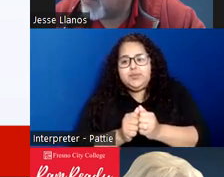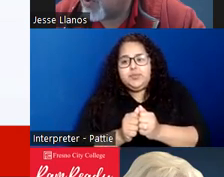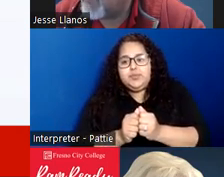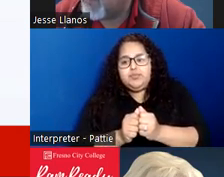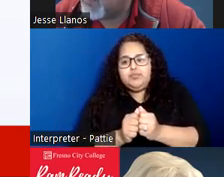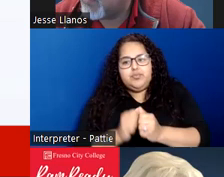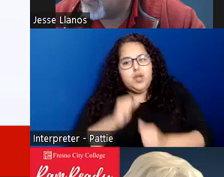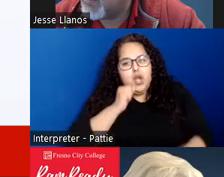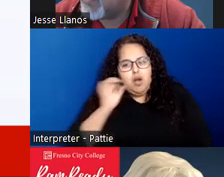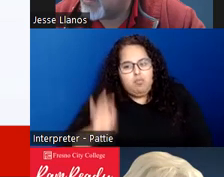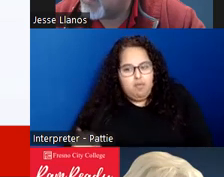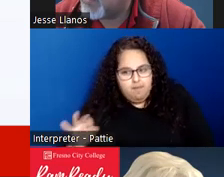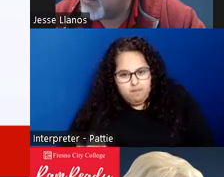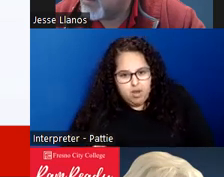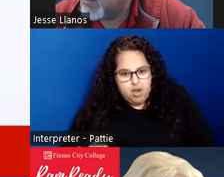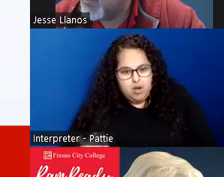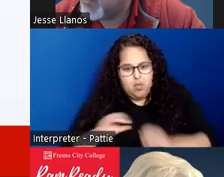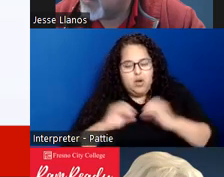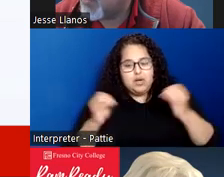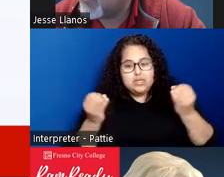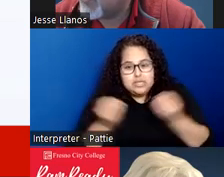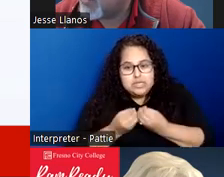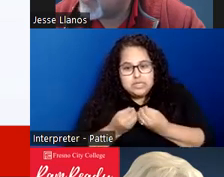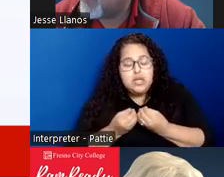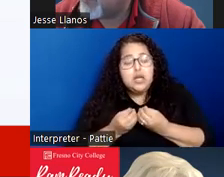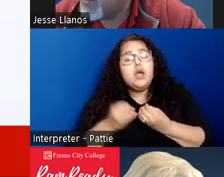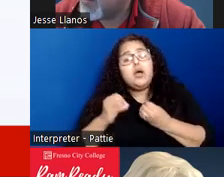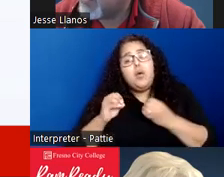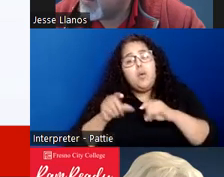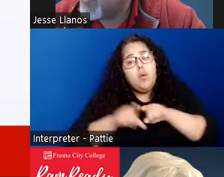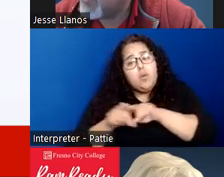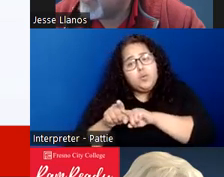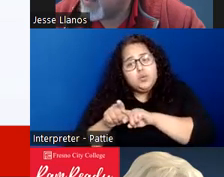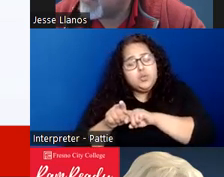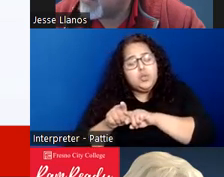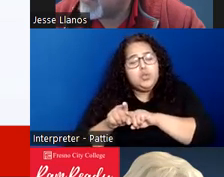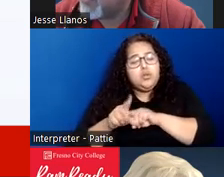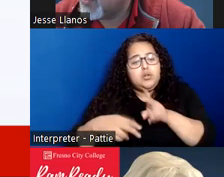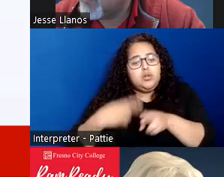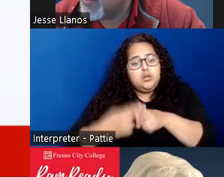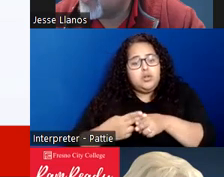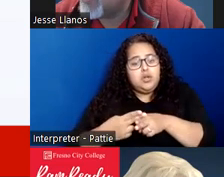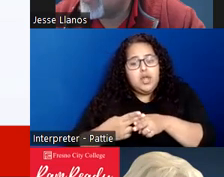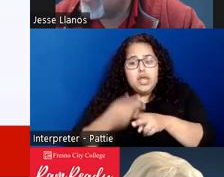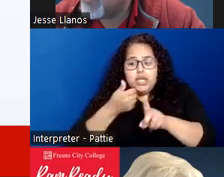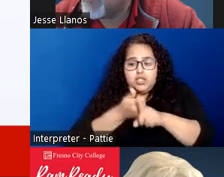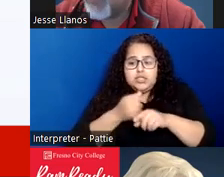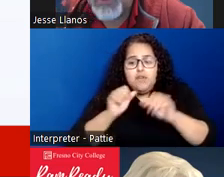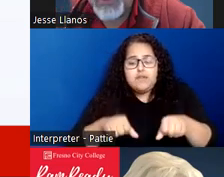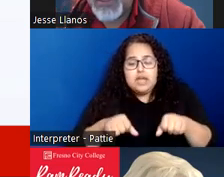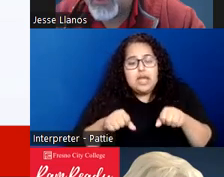a nonprofit organization, but they also say there that you could be